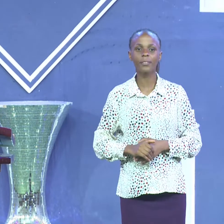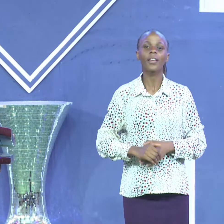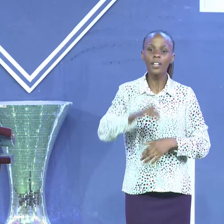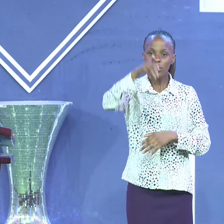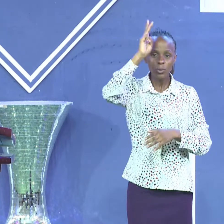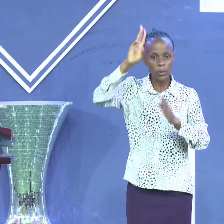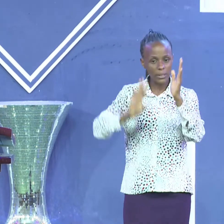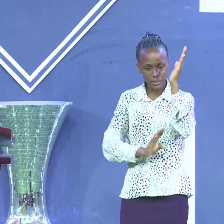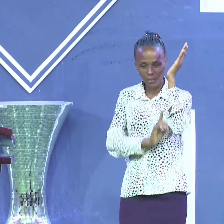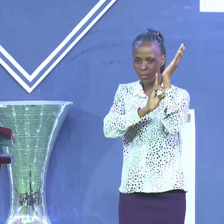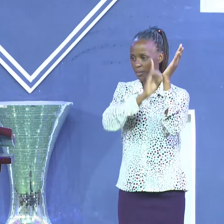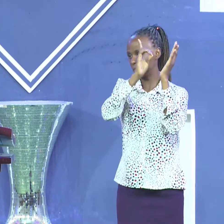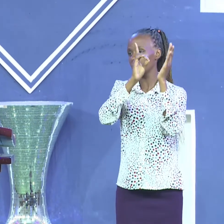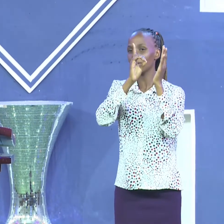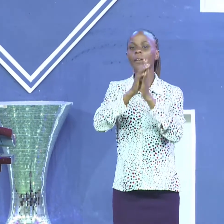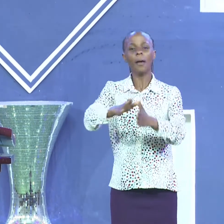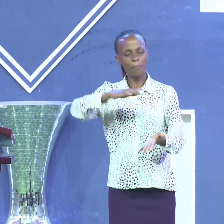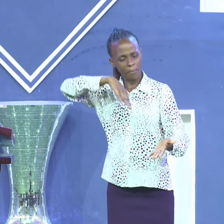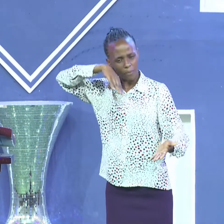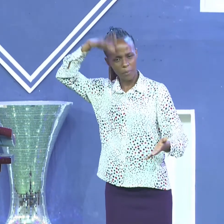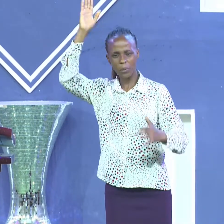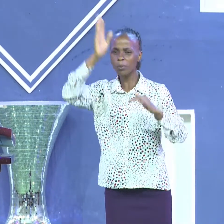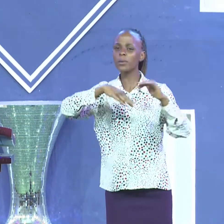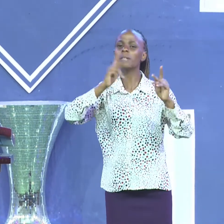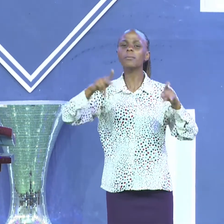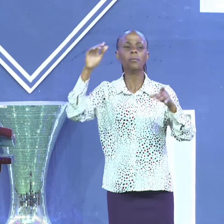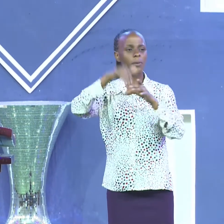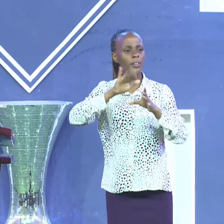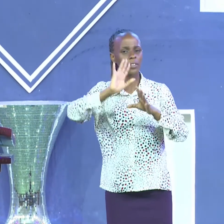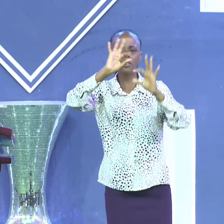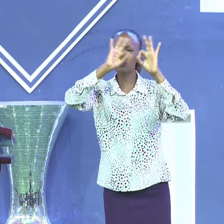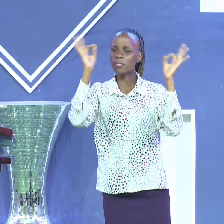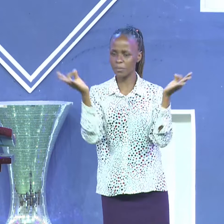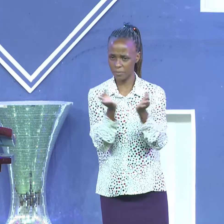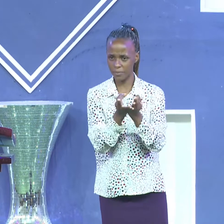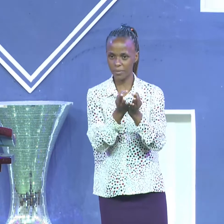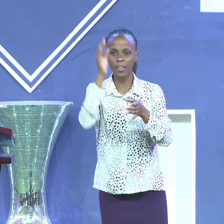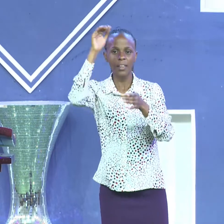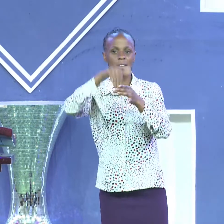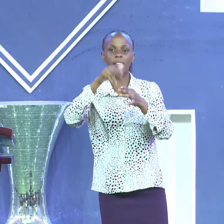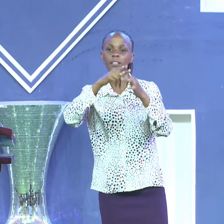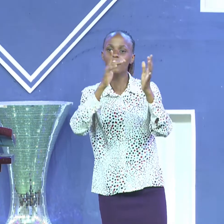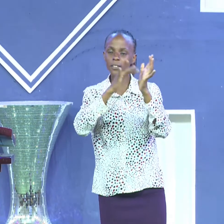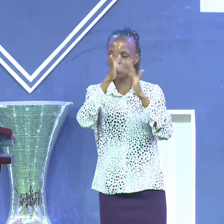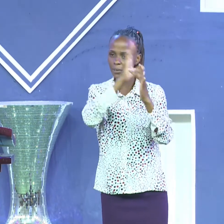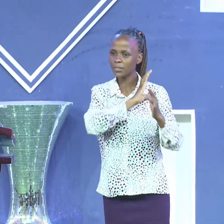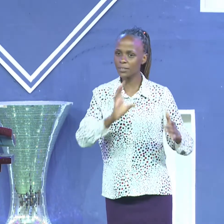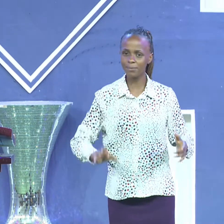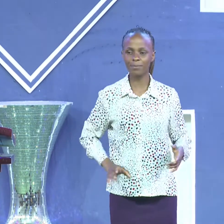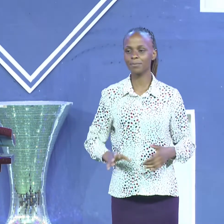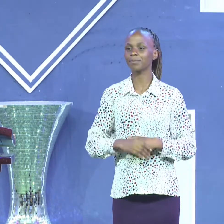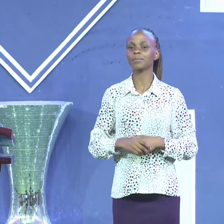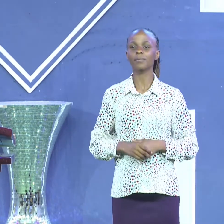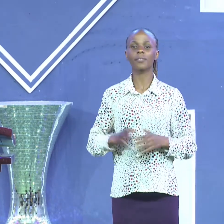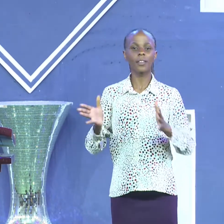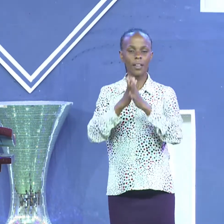Christ, that you may prosper much more than the people in your family in the name of our Lord